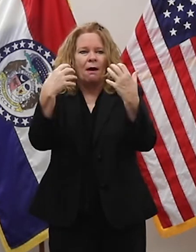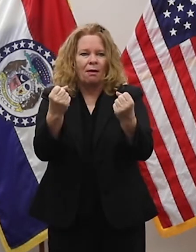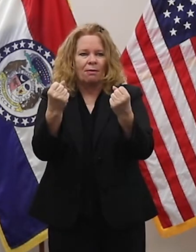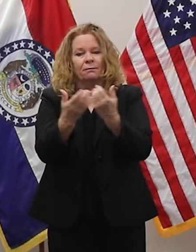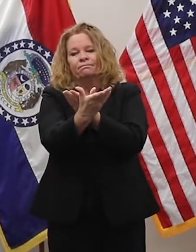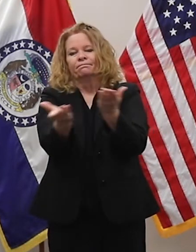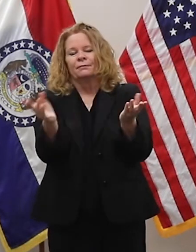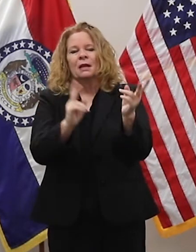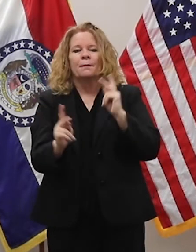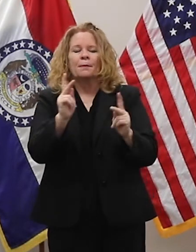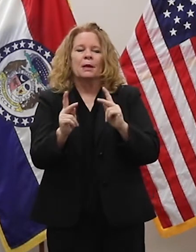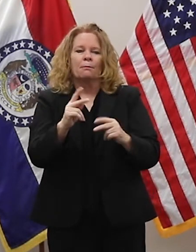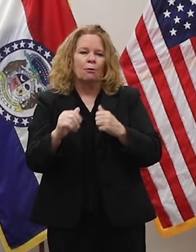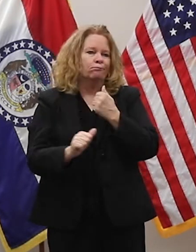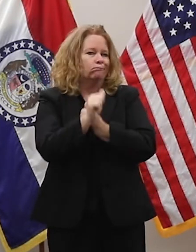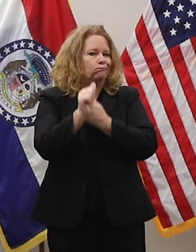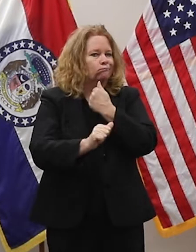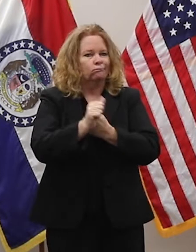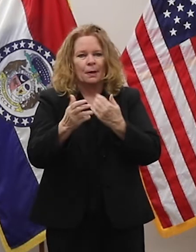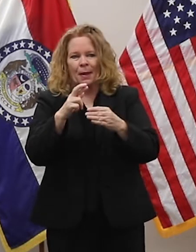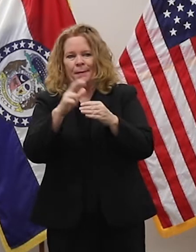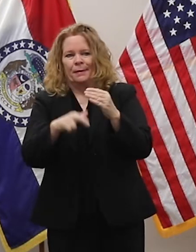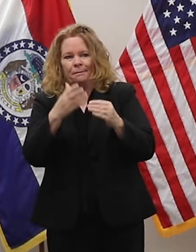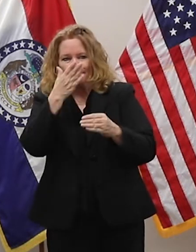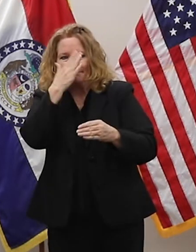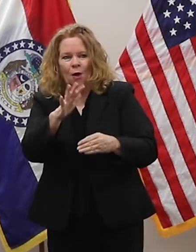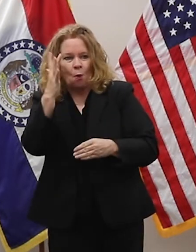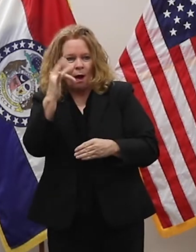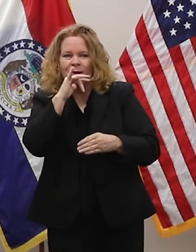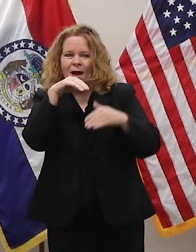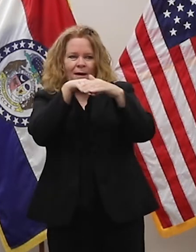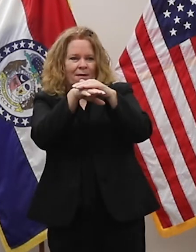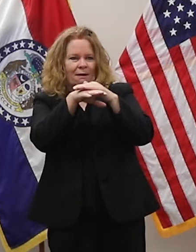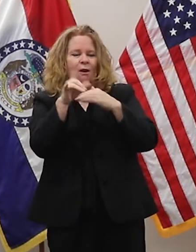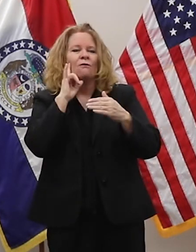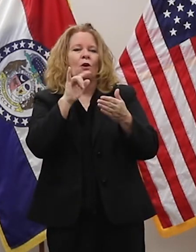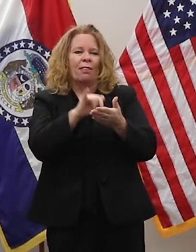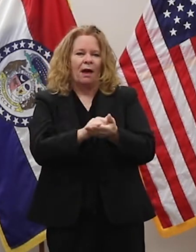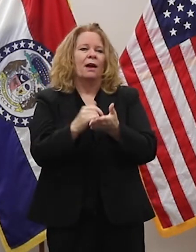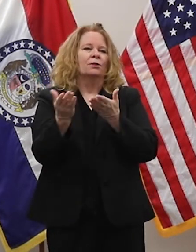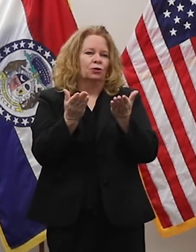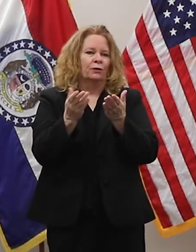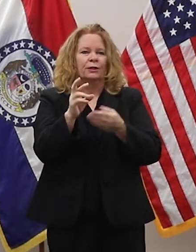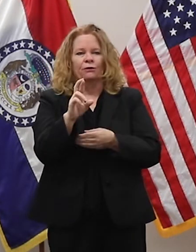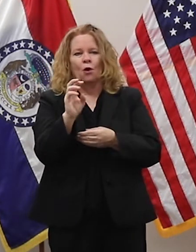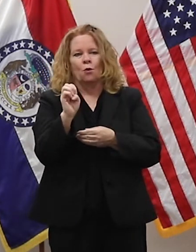most at risk for adverse health outcomes due to lack of access to reproductive health services.